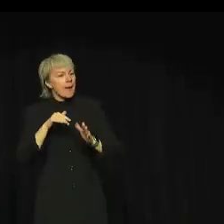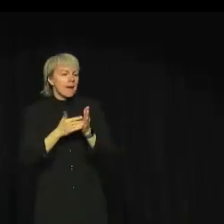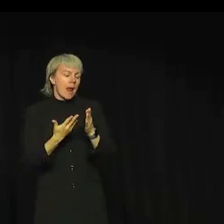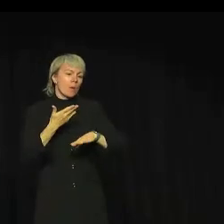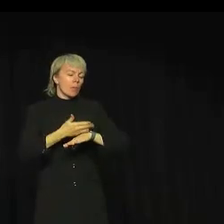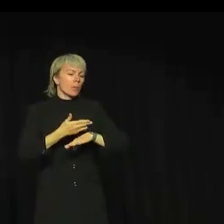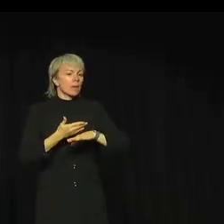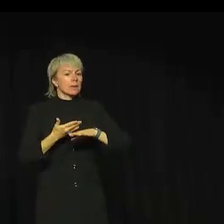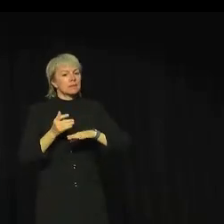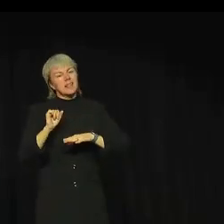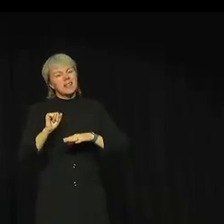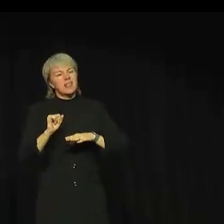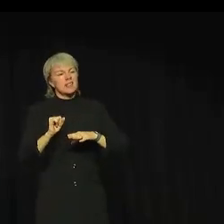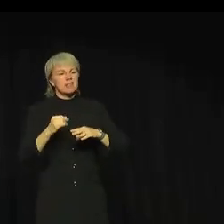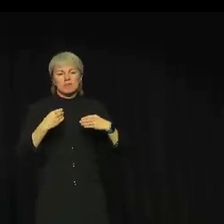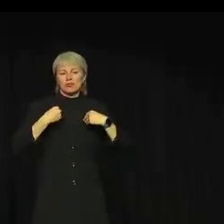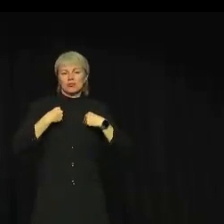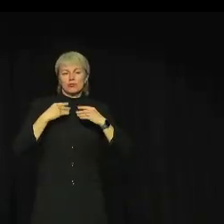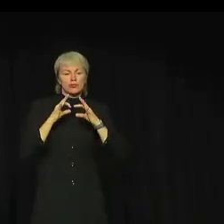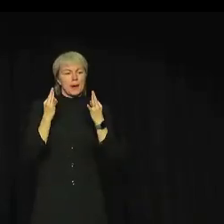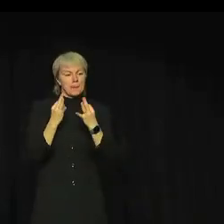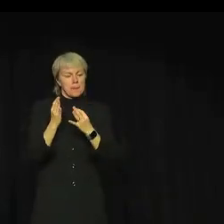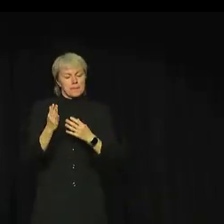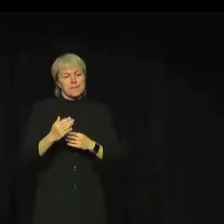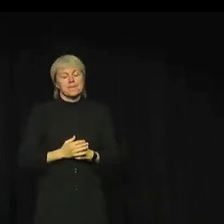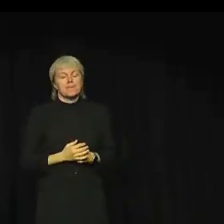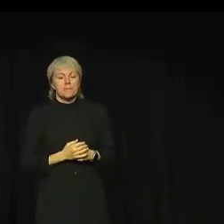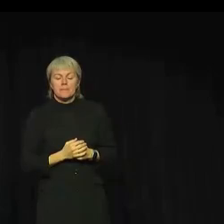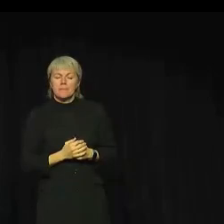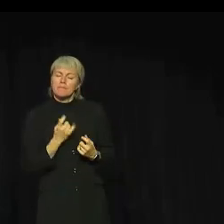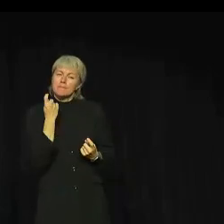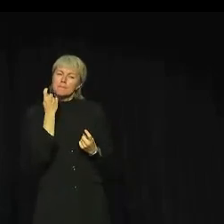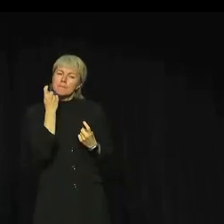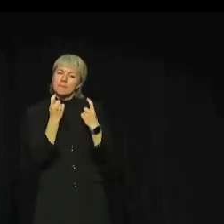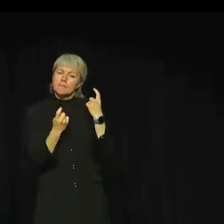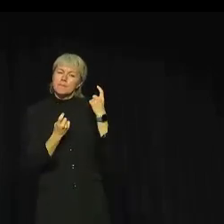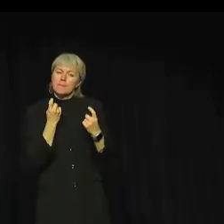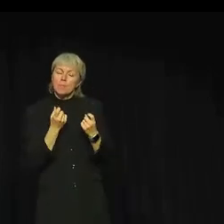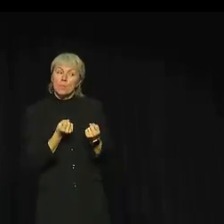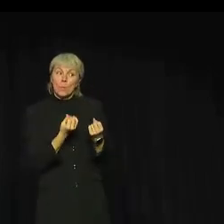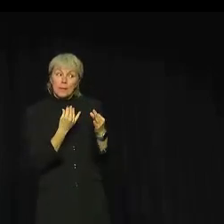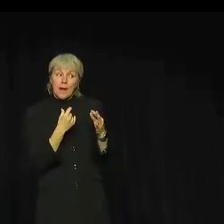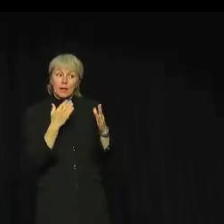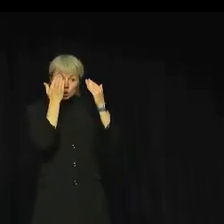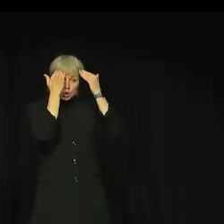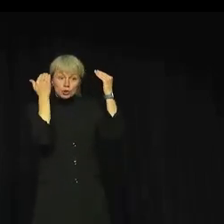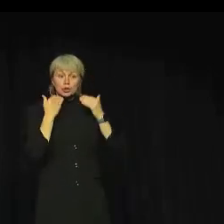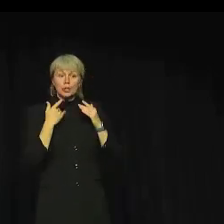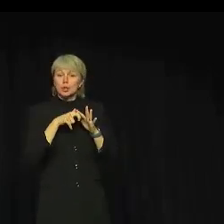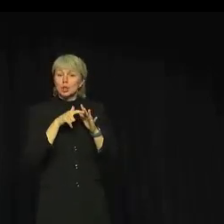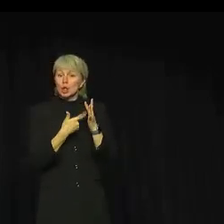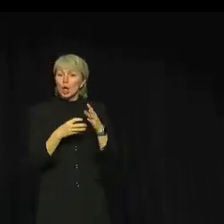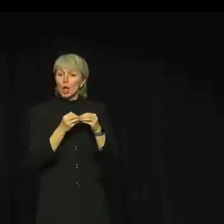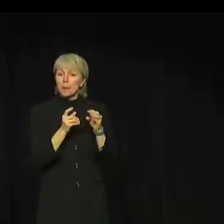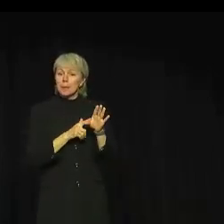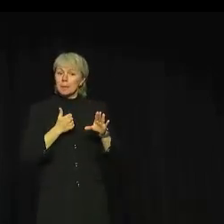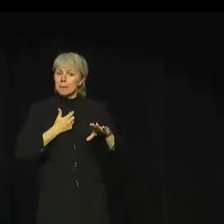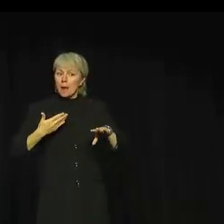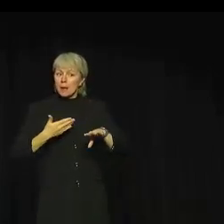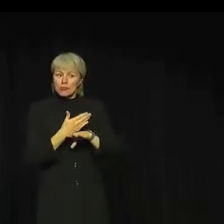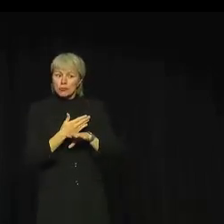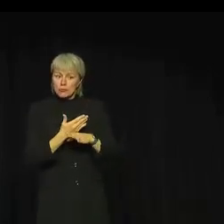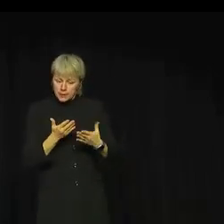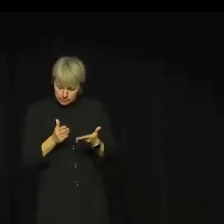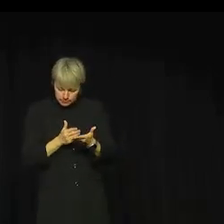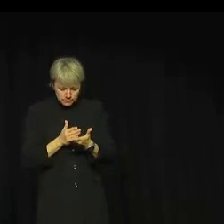I wonder where I would be today if it had not been for Justice Kirby's example and advice, and the inspiration he